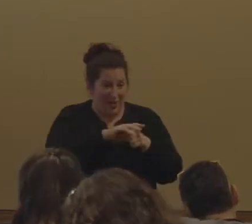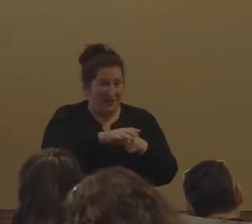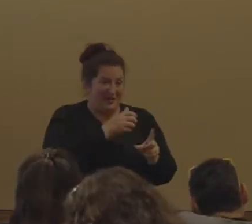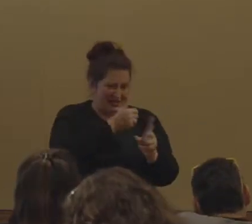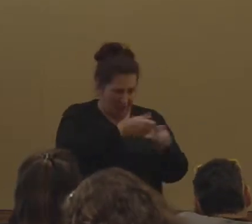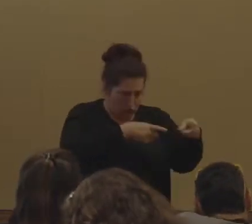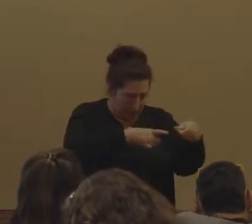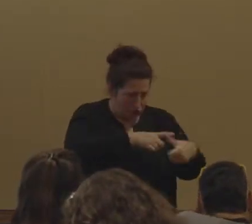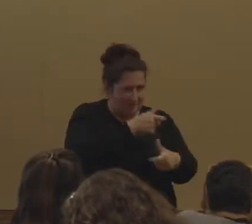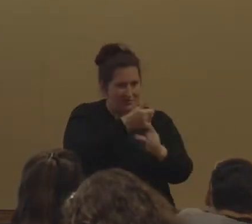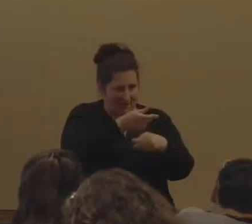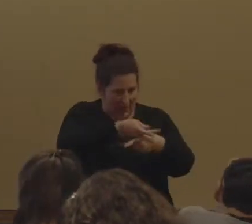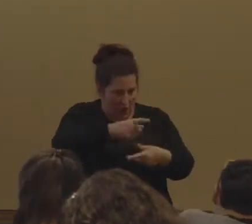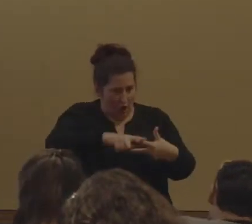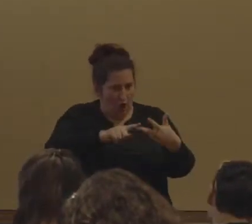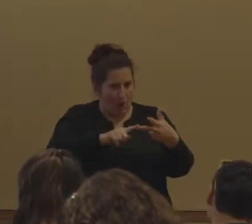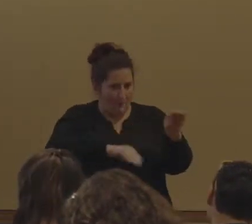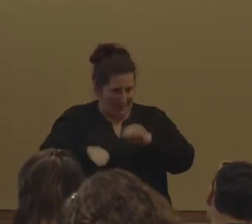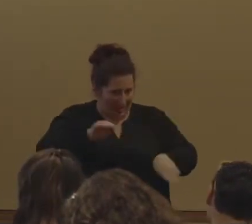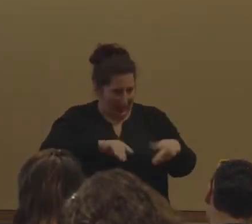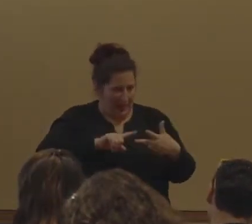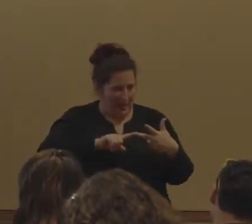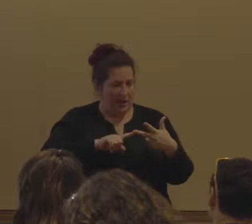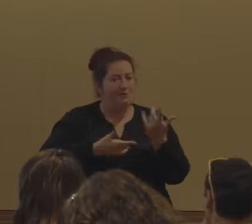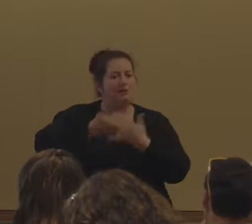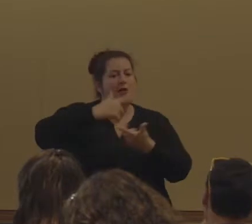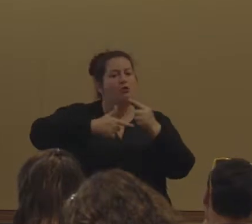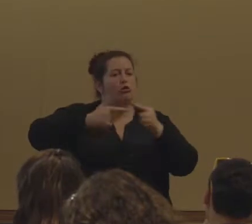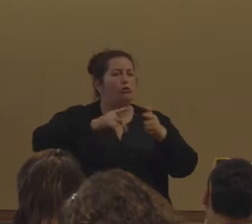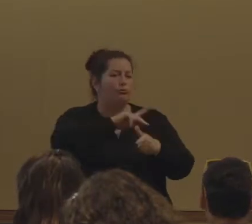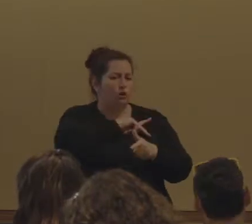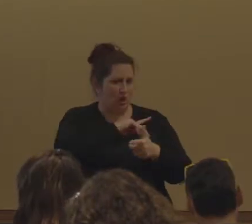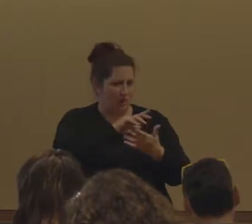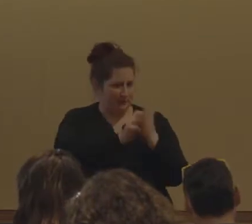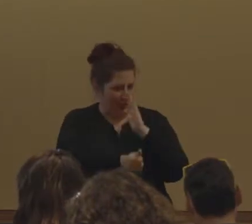self-direction, self-care, mobility, interpersonal skills,